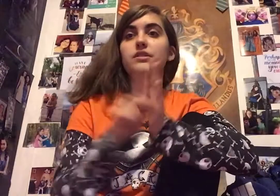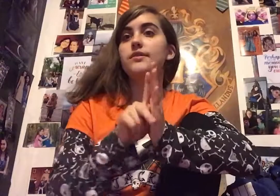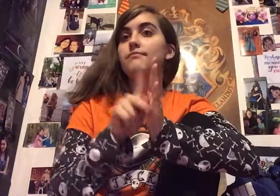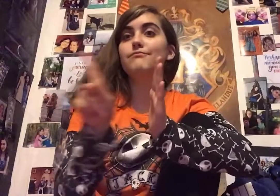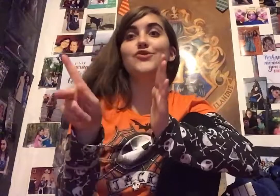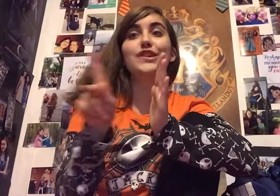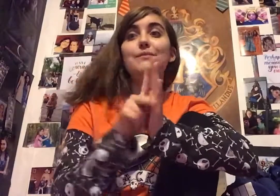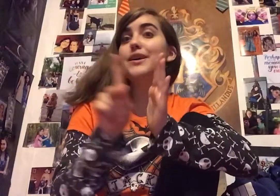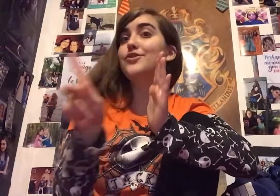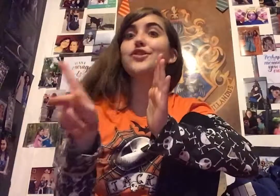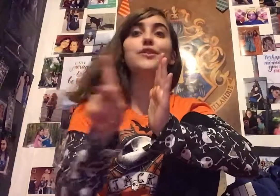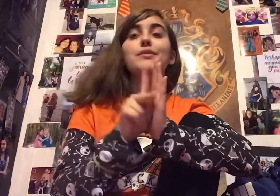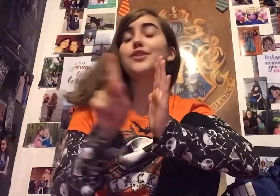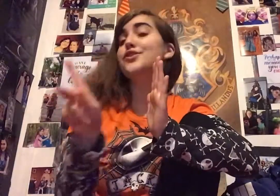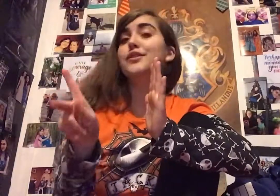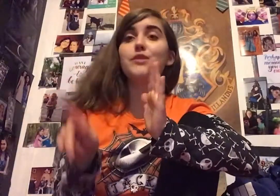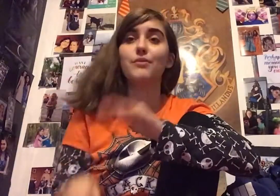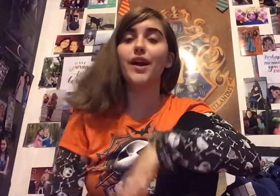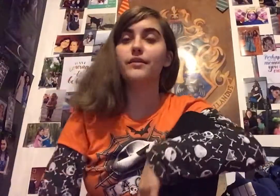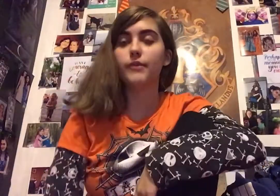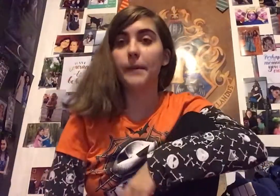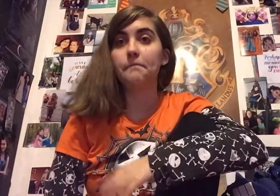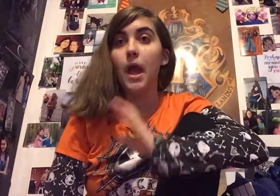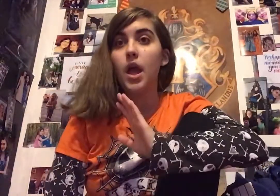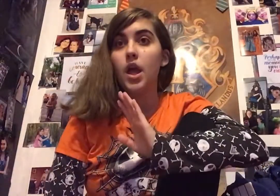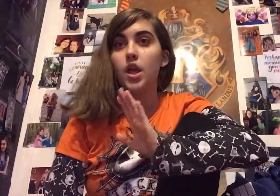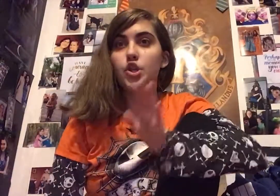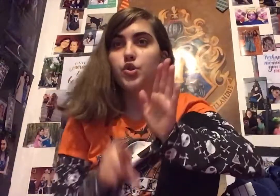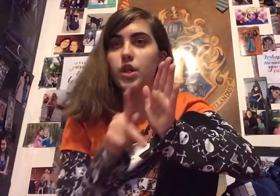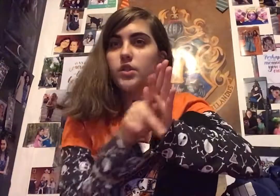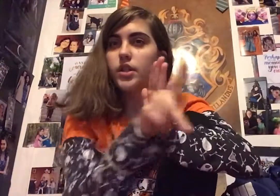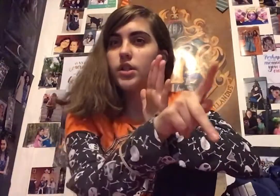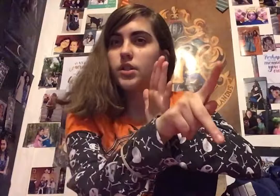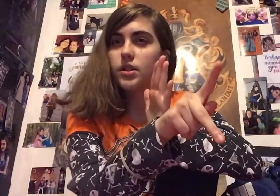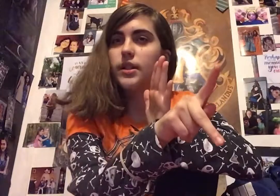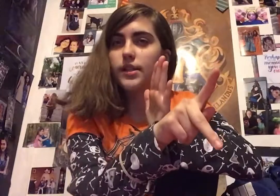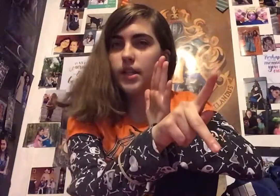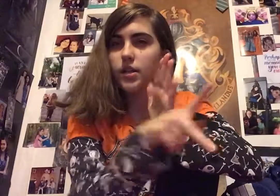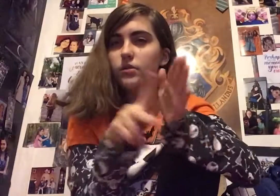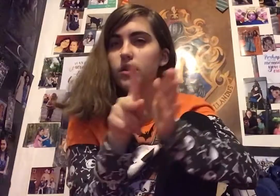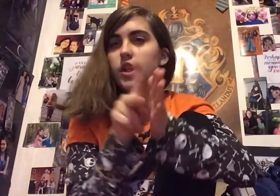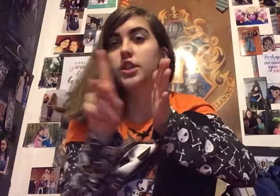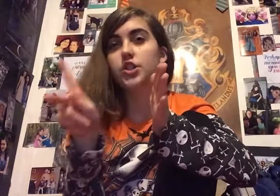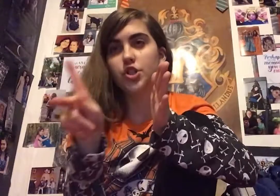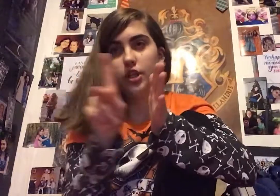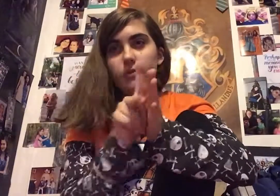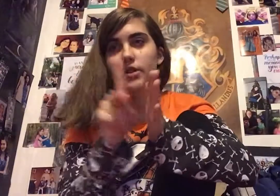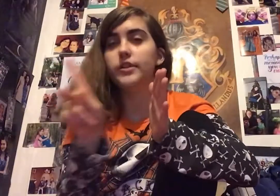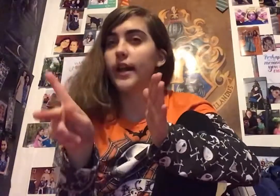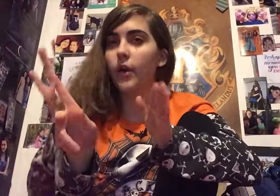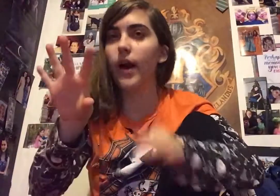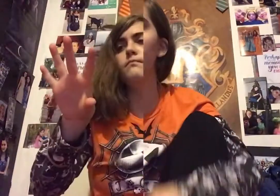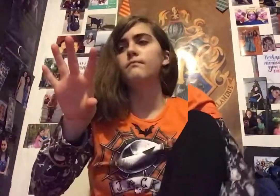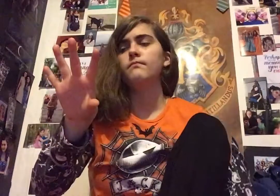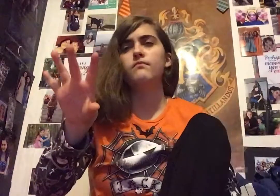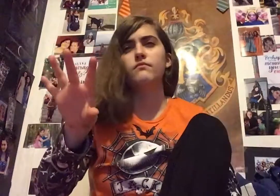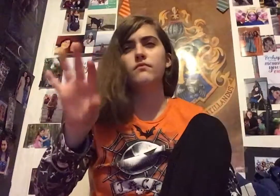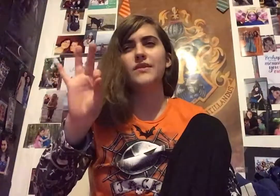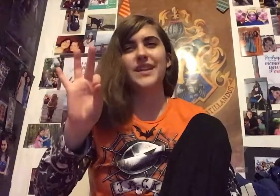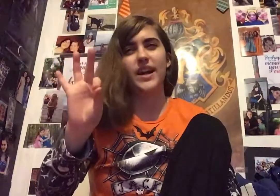bells. Jingle bells, jingle bells, jingle bell rock. Okay. Do not do this. That is kill. It's jingle bells. You gotta go out.